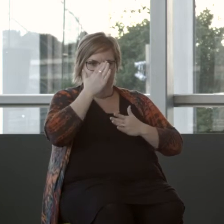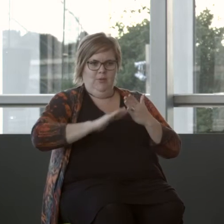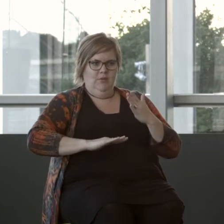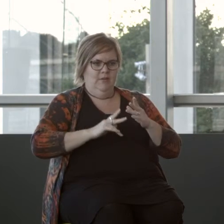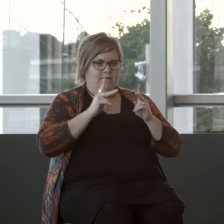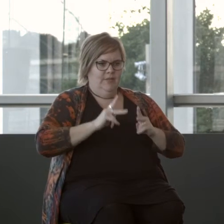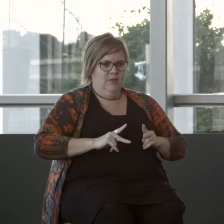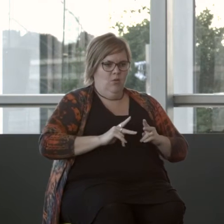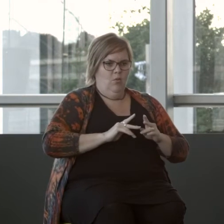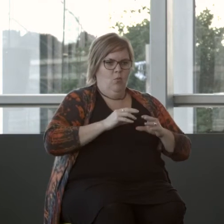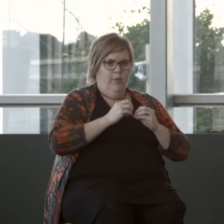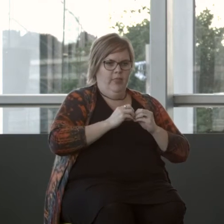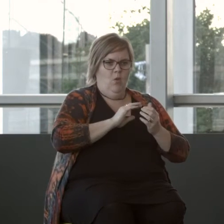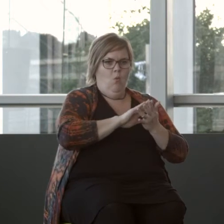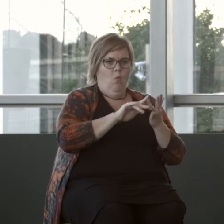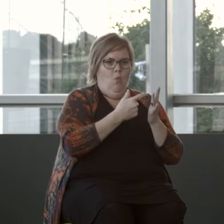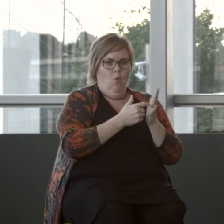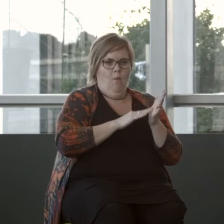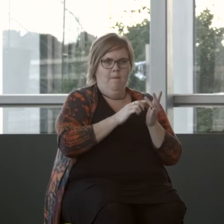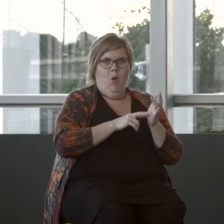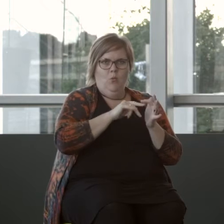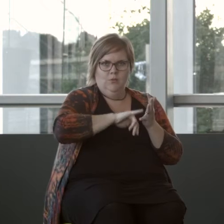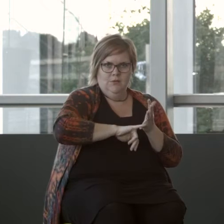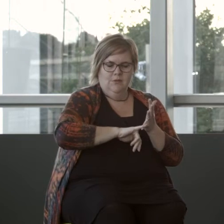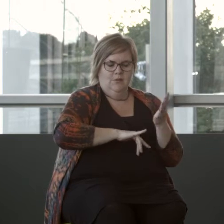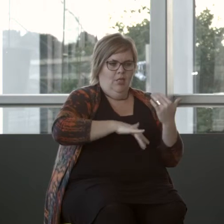physical hormonal experience to look back upon.